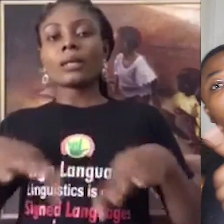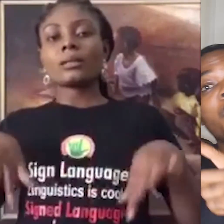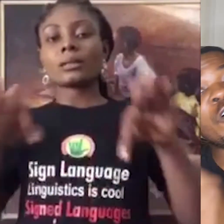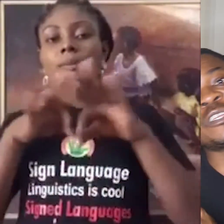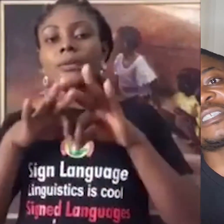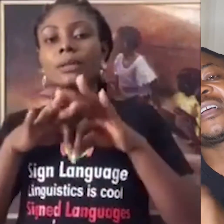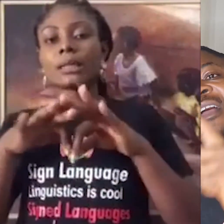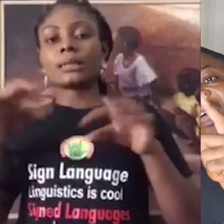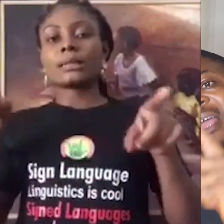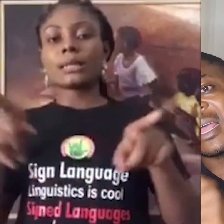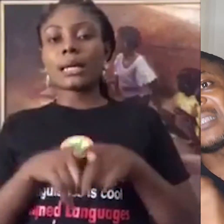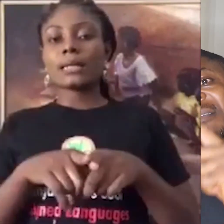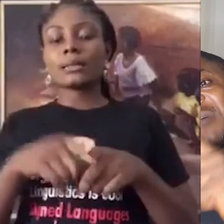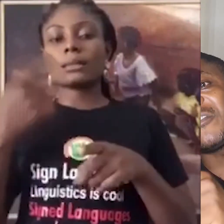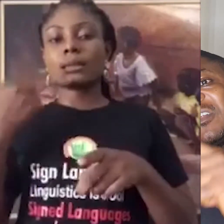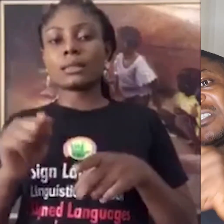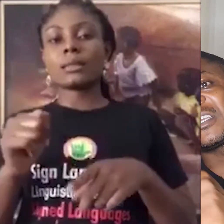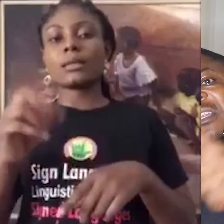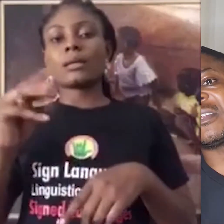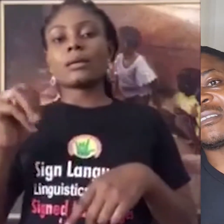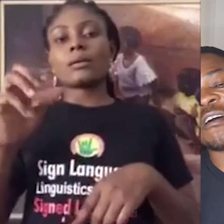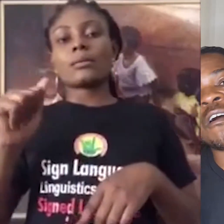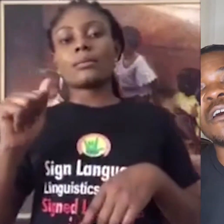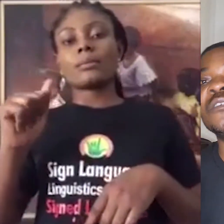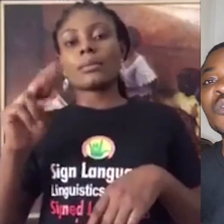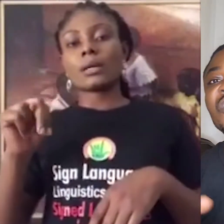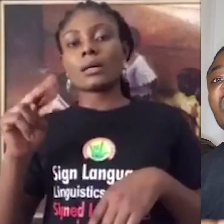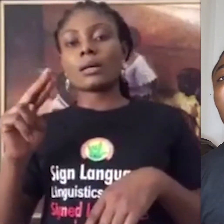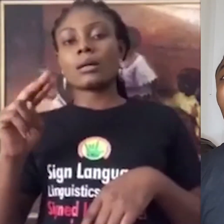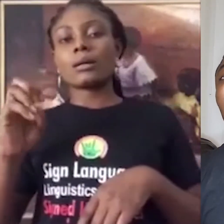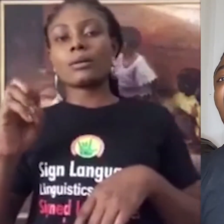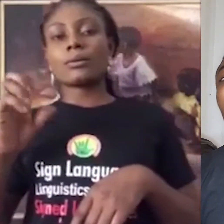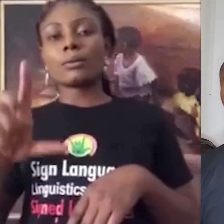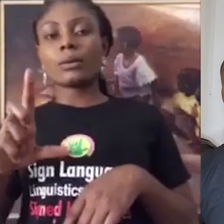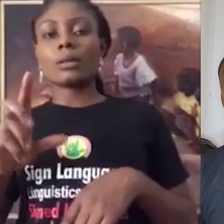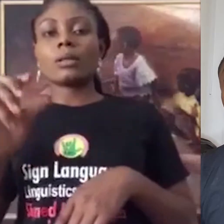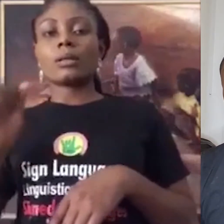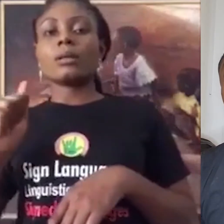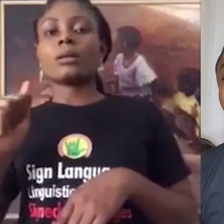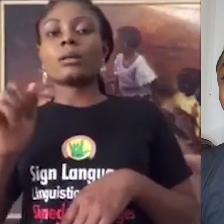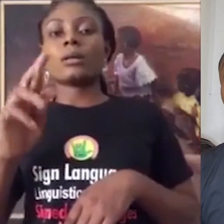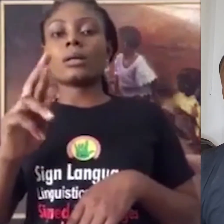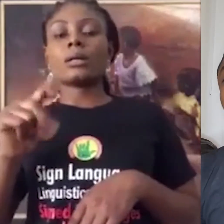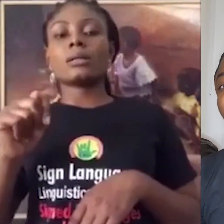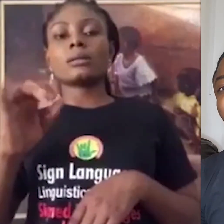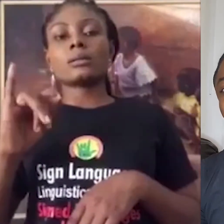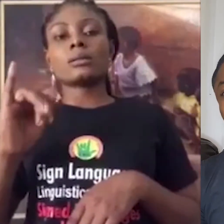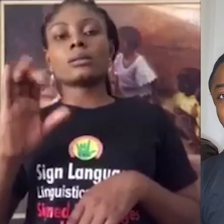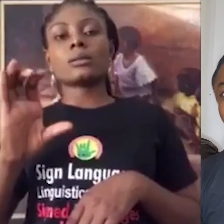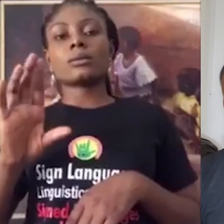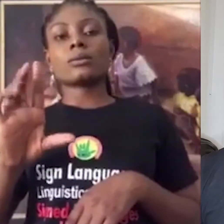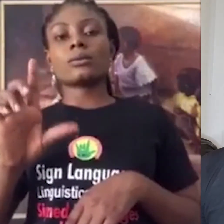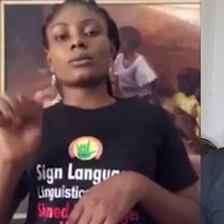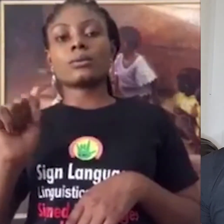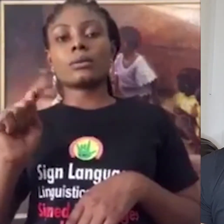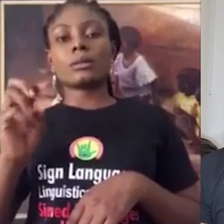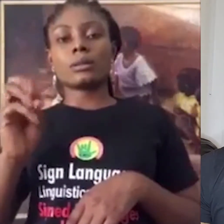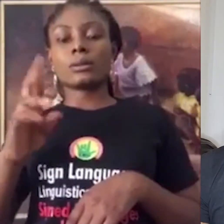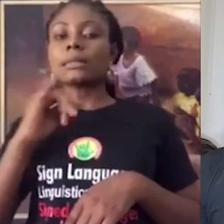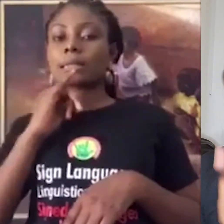As important as the manual articulators are to a child that is going to end up speaking through the vocal